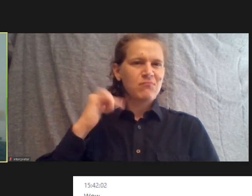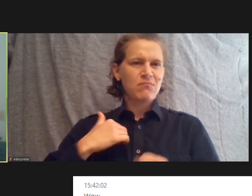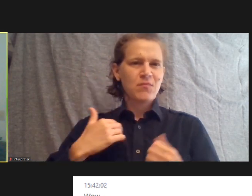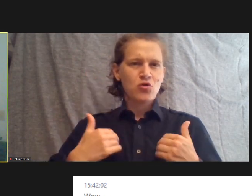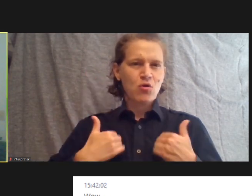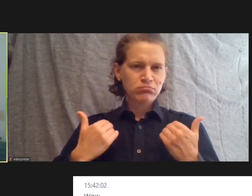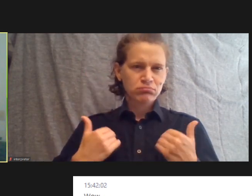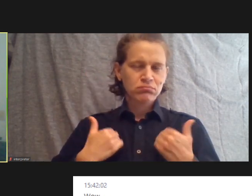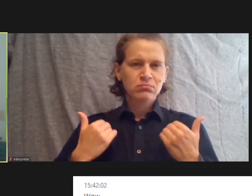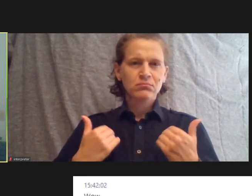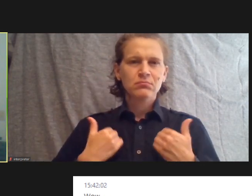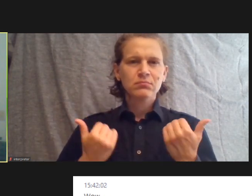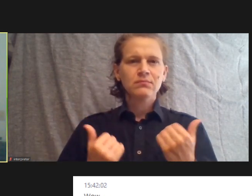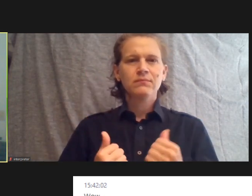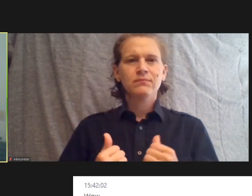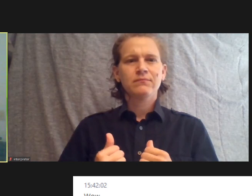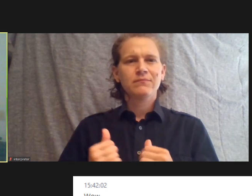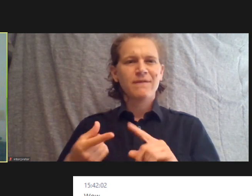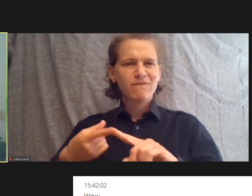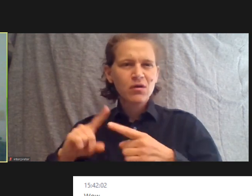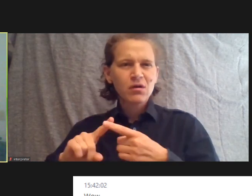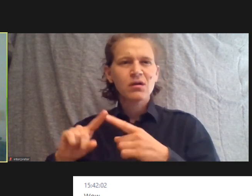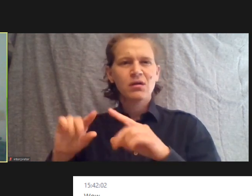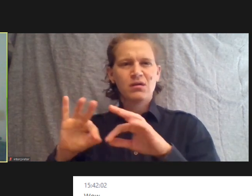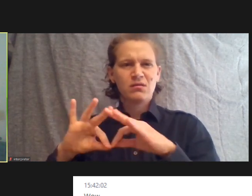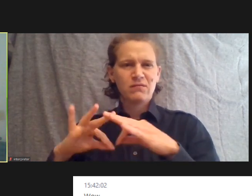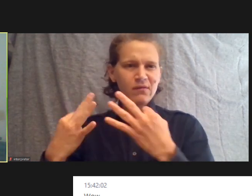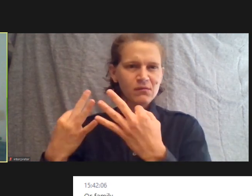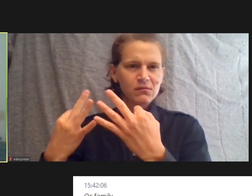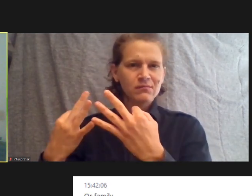or family